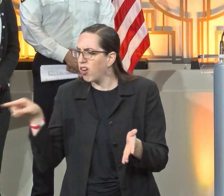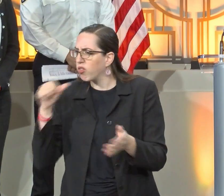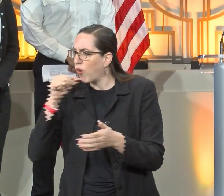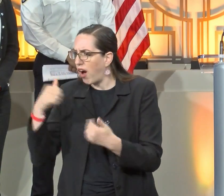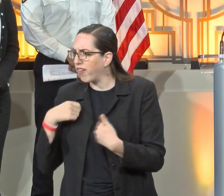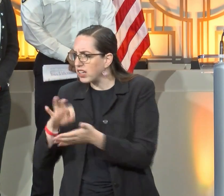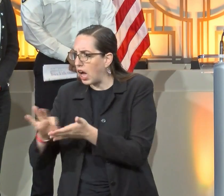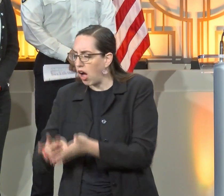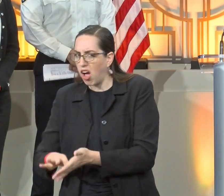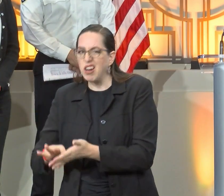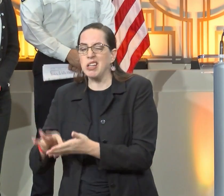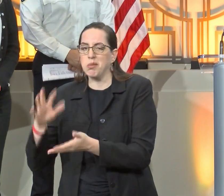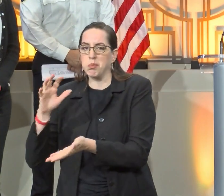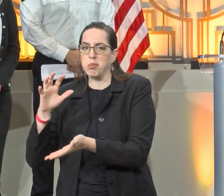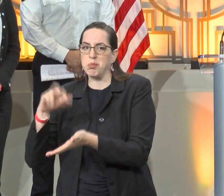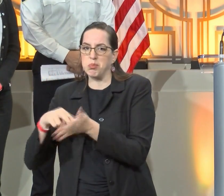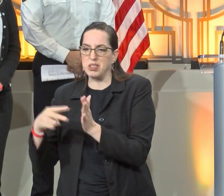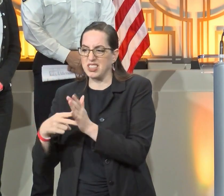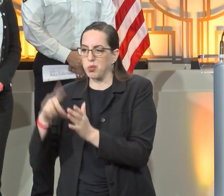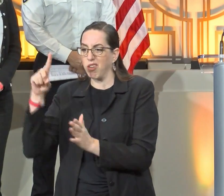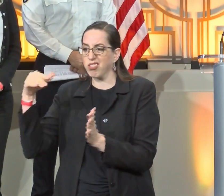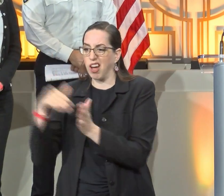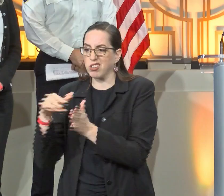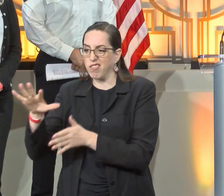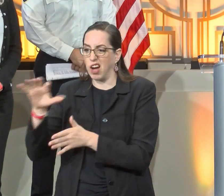loses about $1,500,